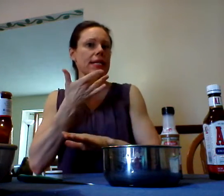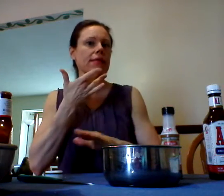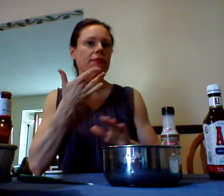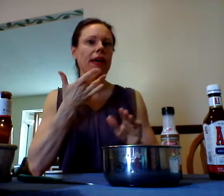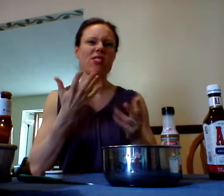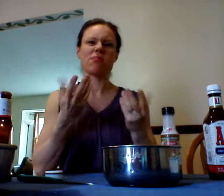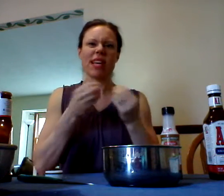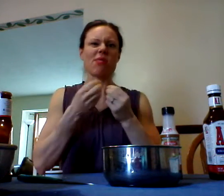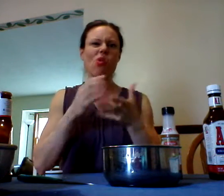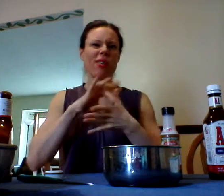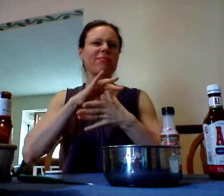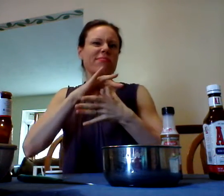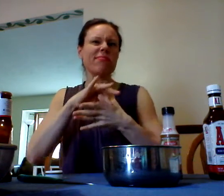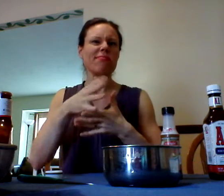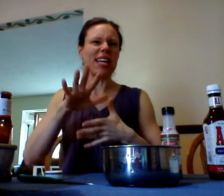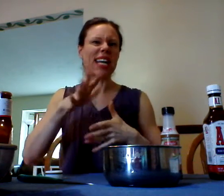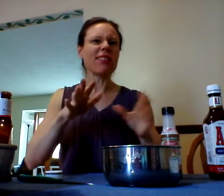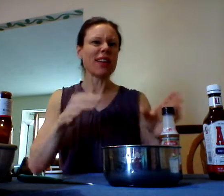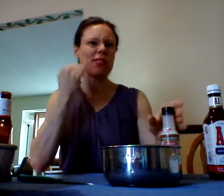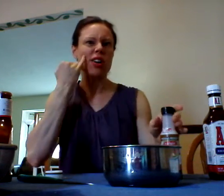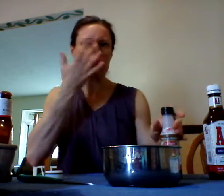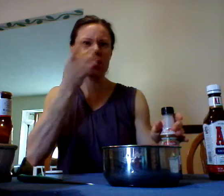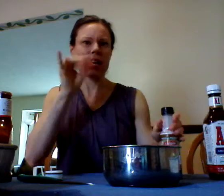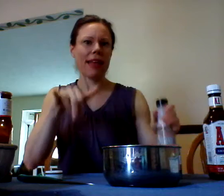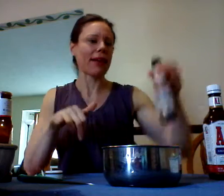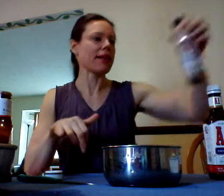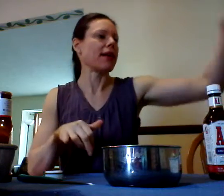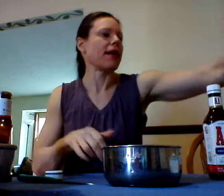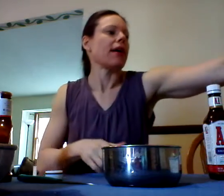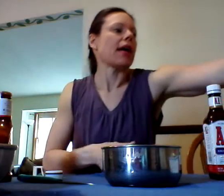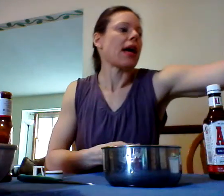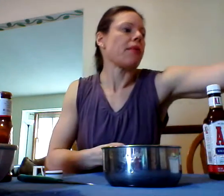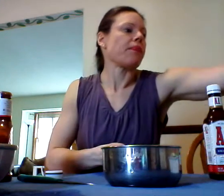some flavors, make it more meaty if you're interested in that.